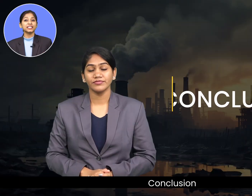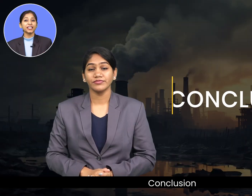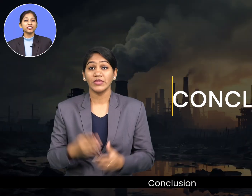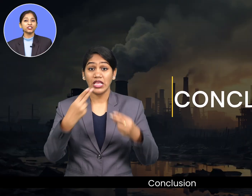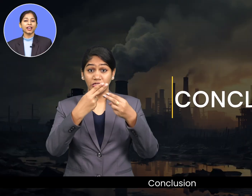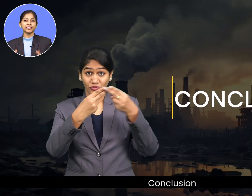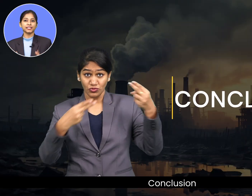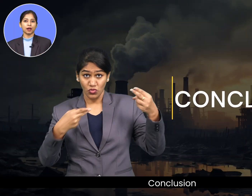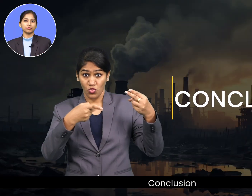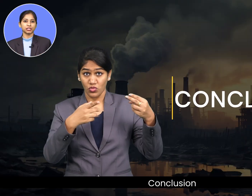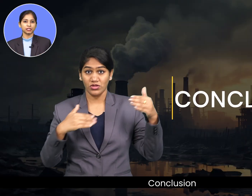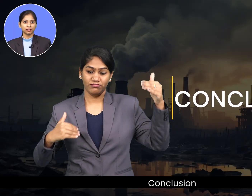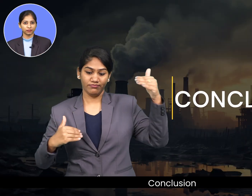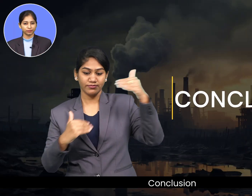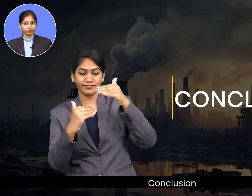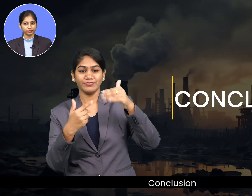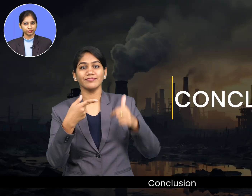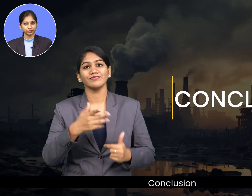Conclusion.